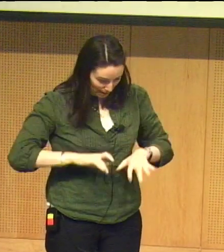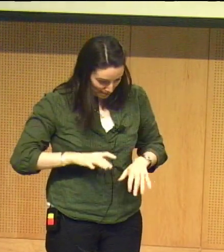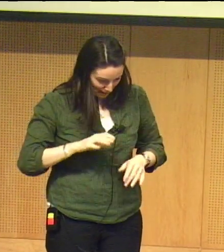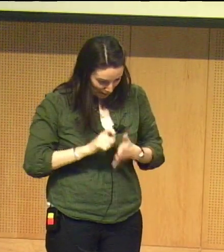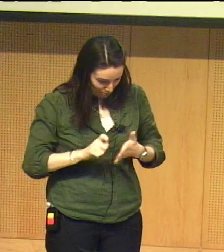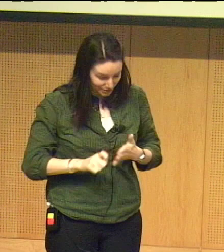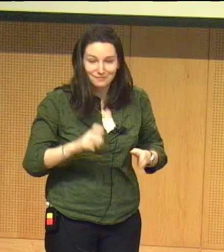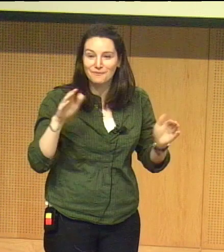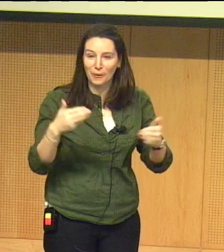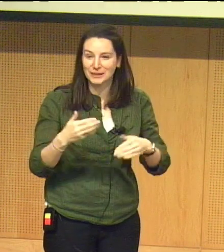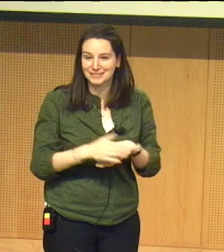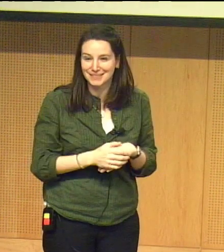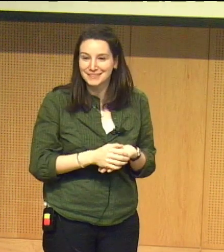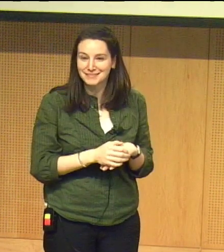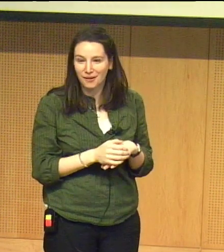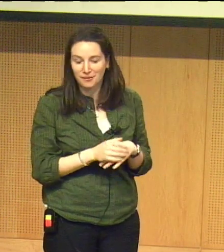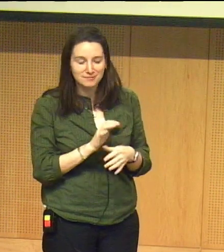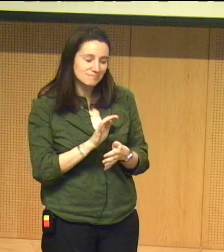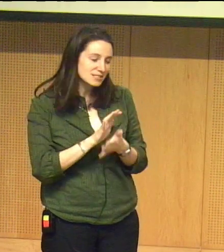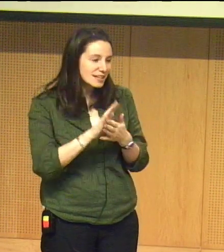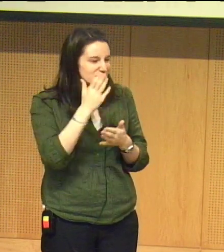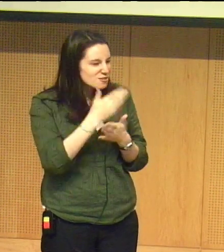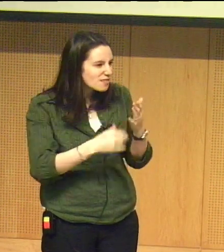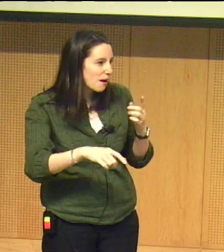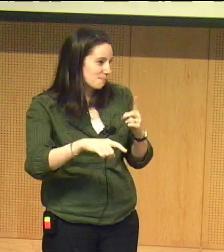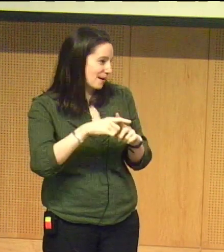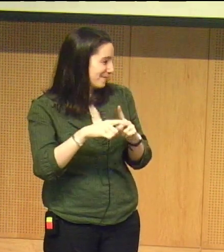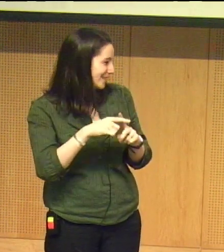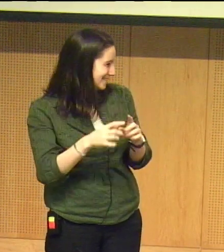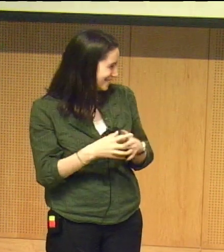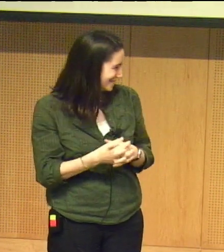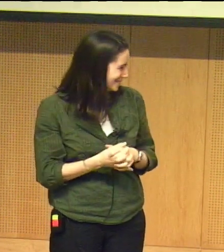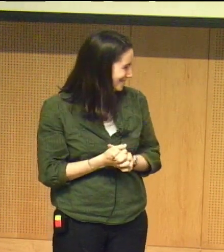my notes and focus. So there's some benefits.